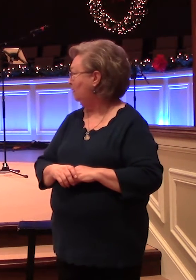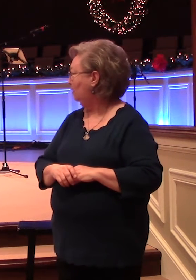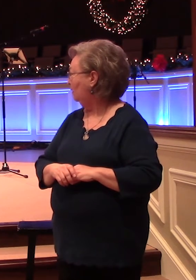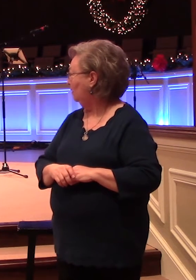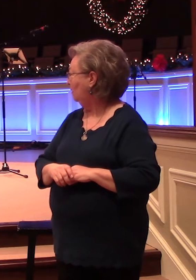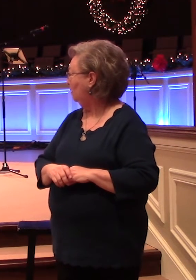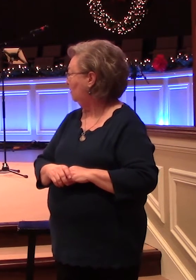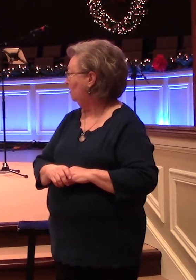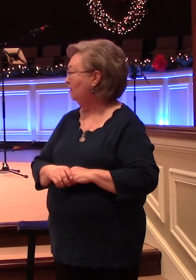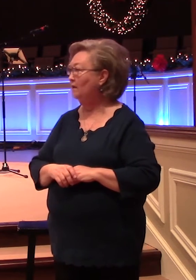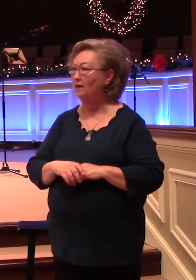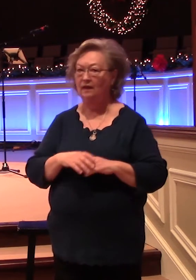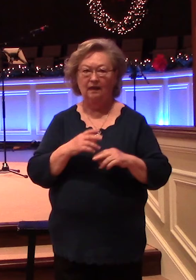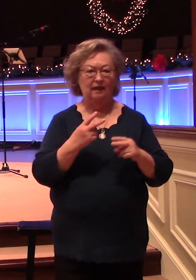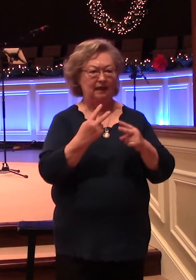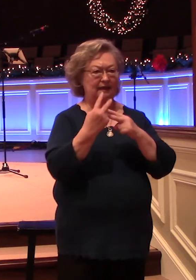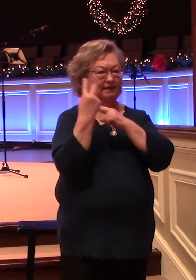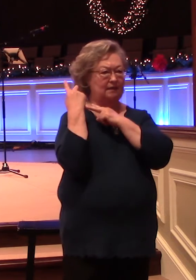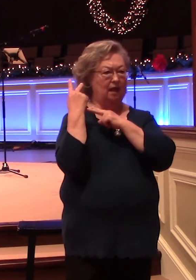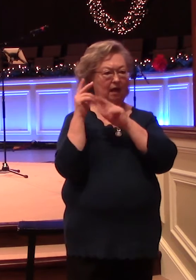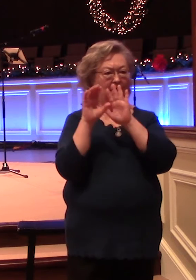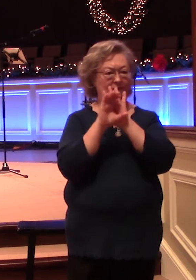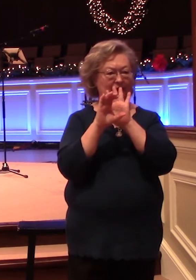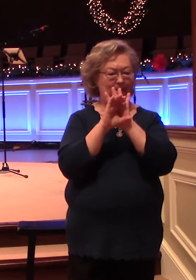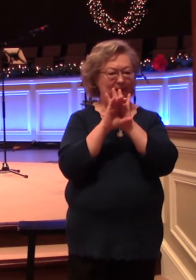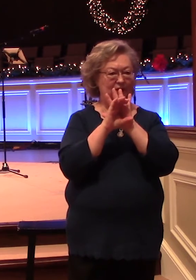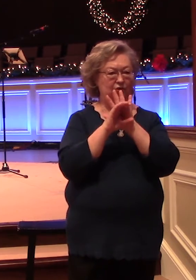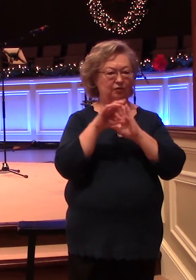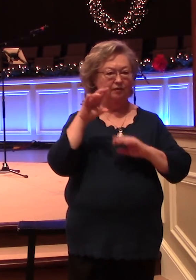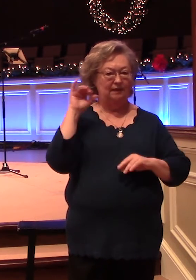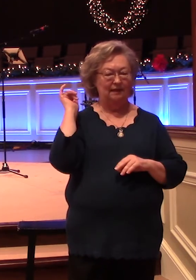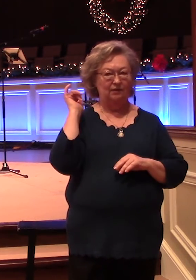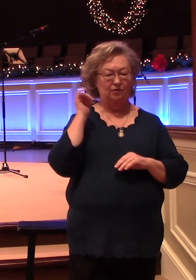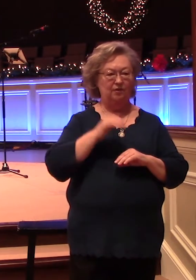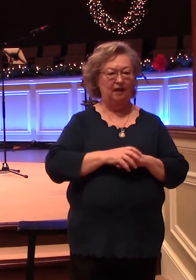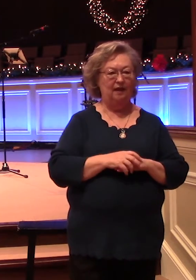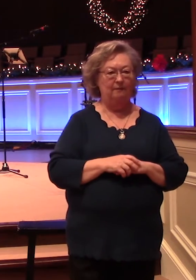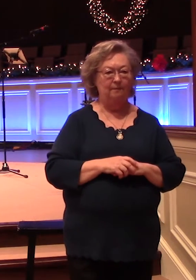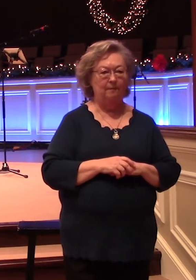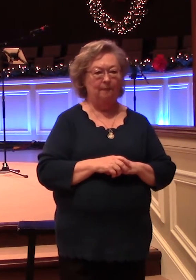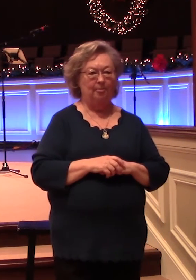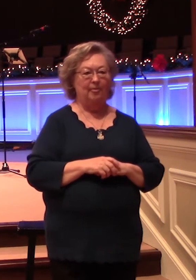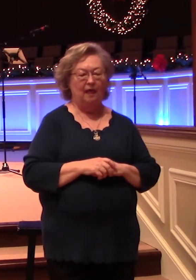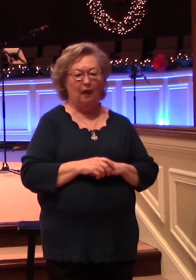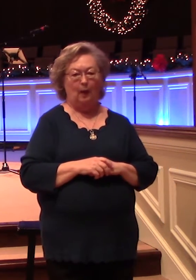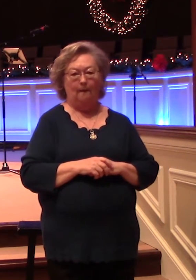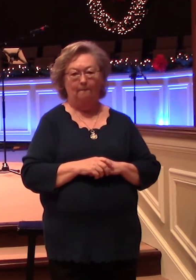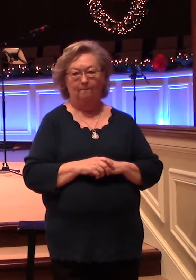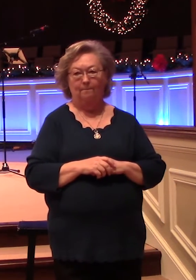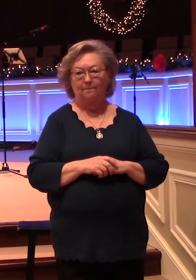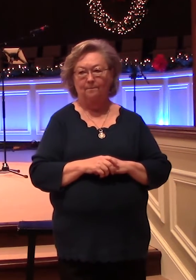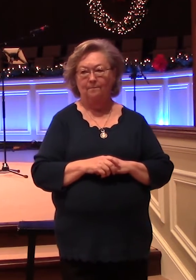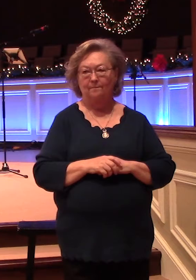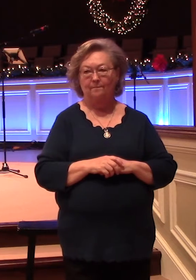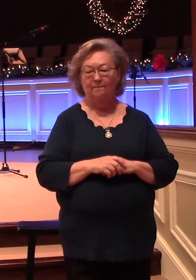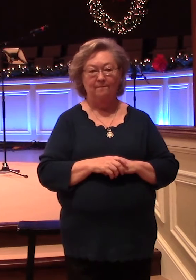this from Ron Mitchell. Many of you know Ron Mitchell. He's one of our great church members, deacon that loves missions. He got this picture yesterday. And many of